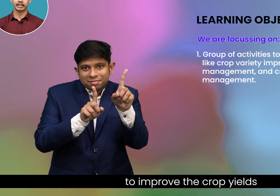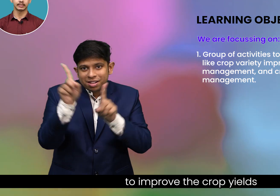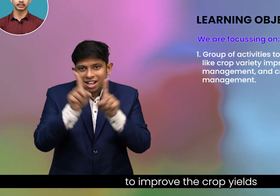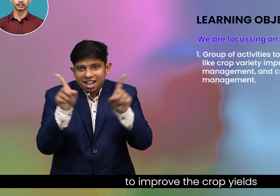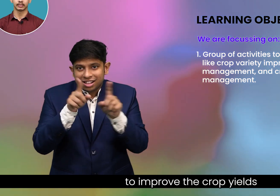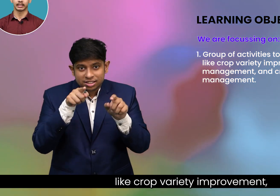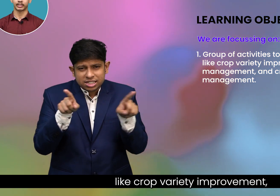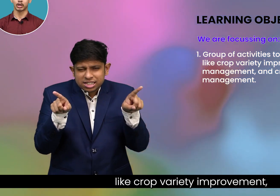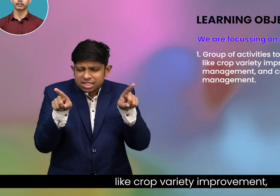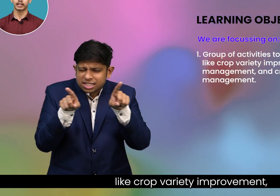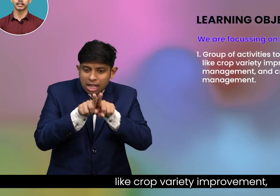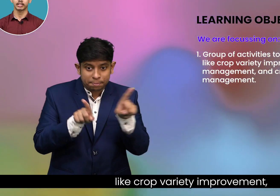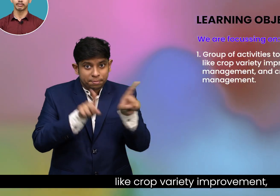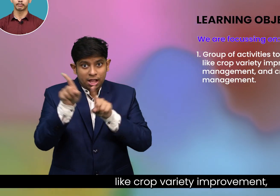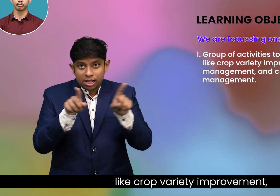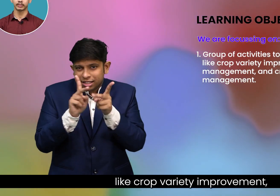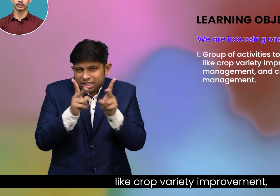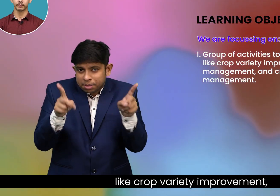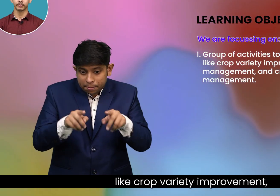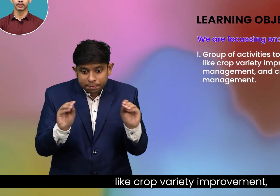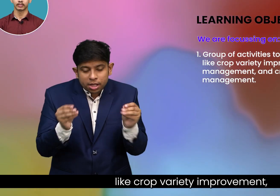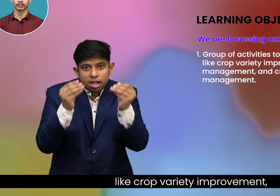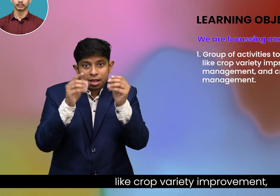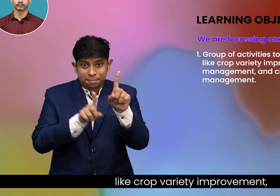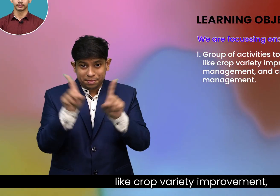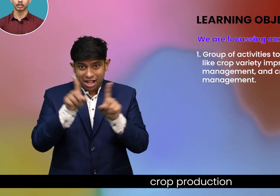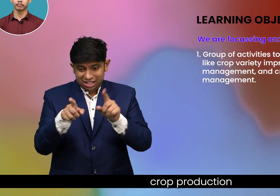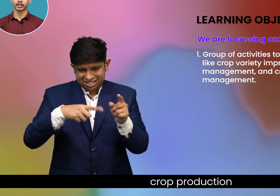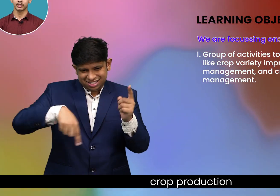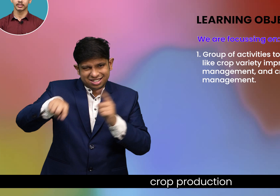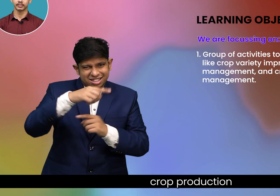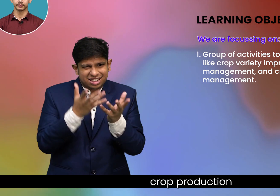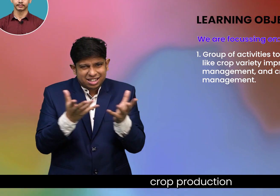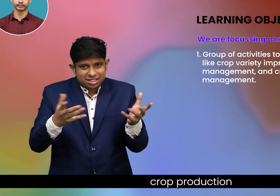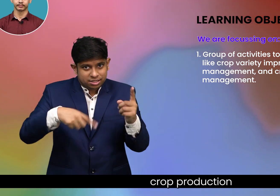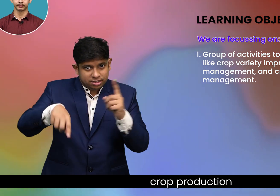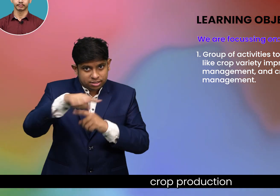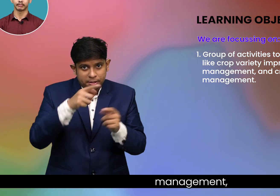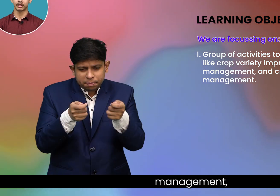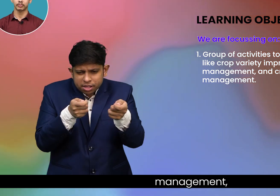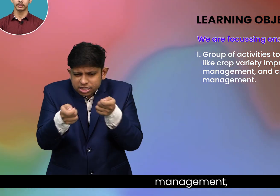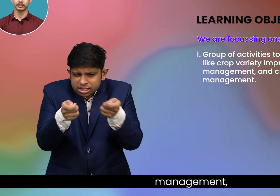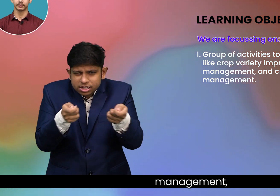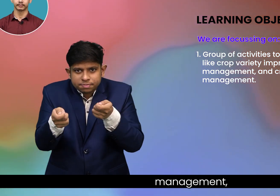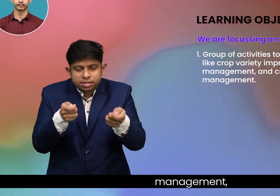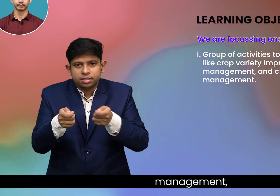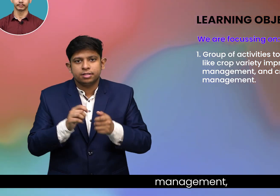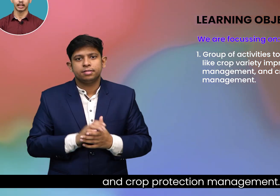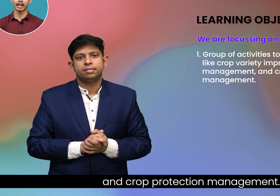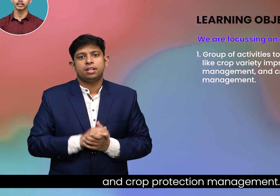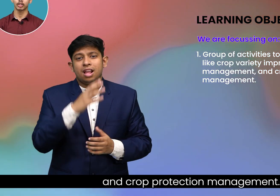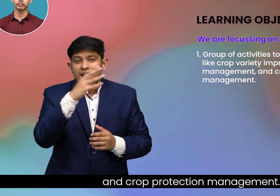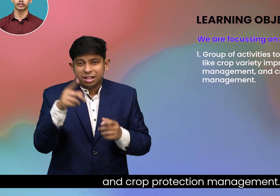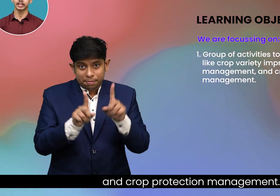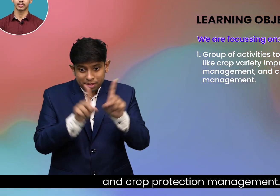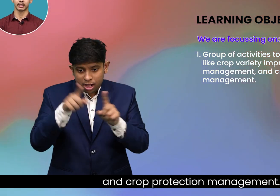crop yields like crop variety of improvement, crop production, management